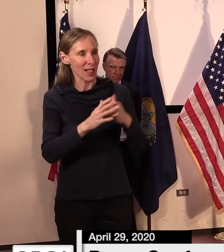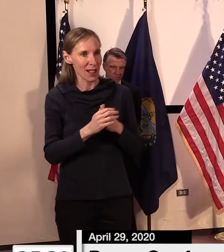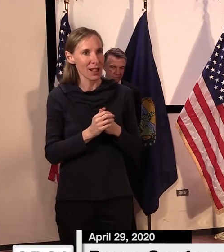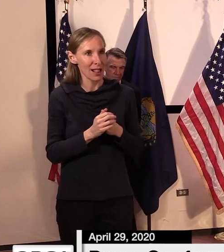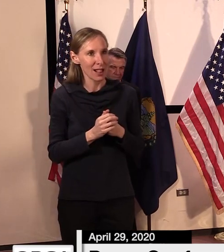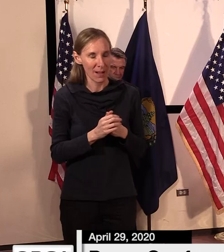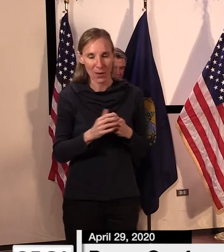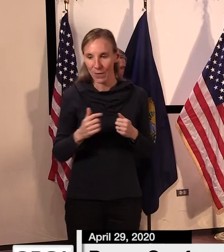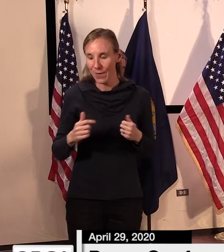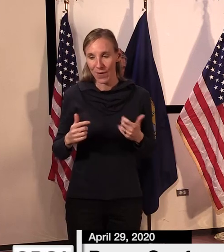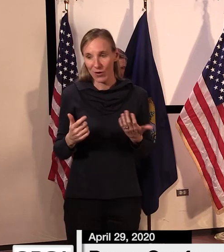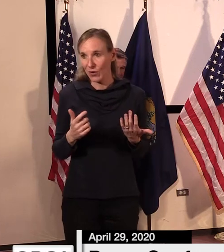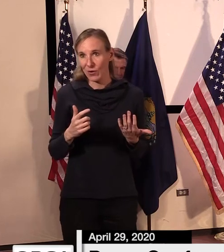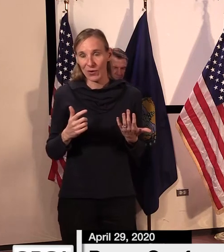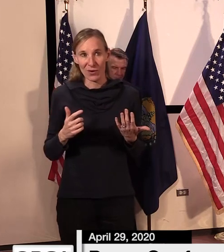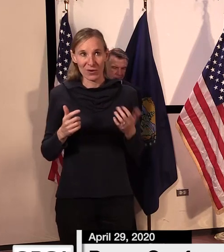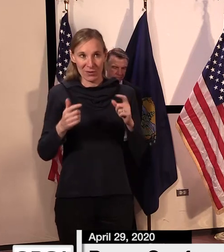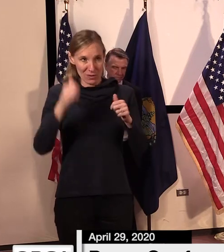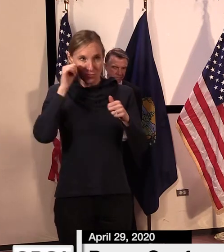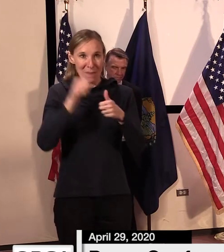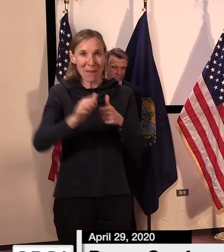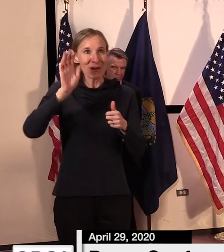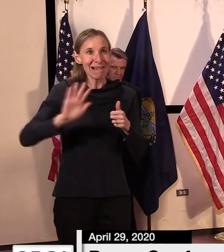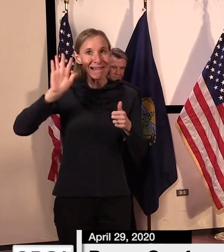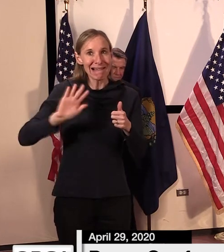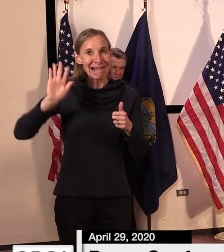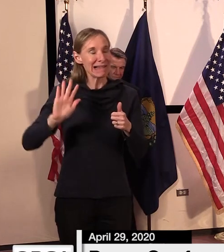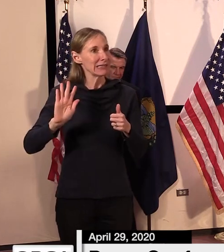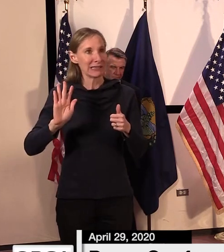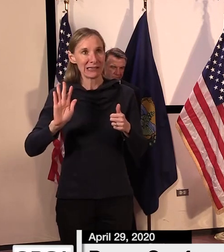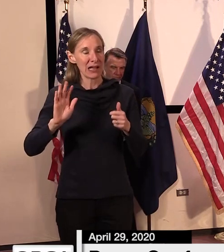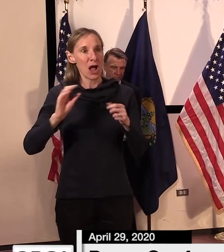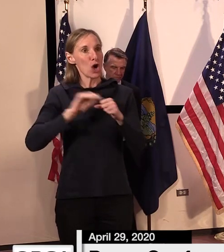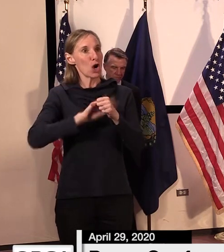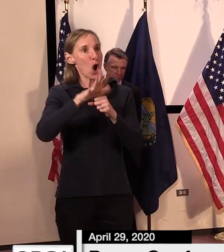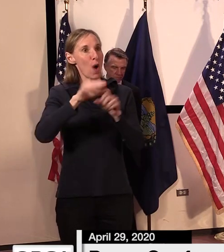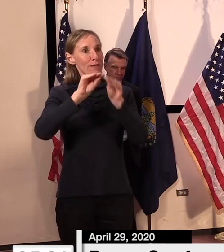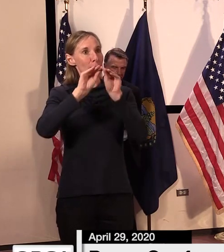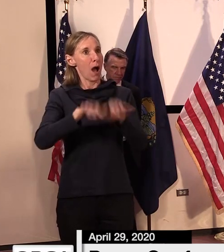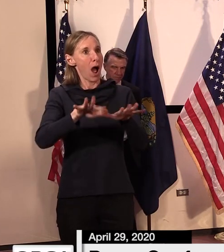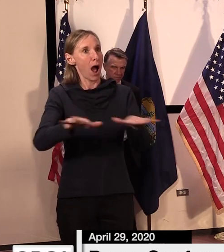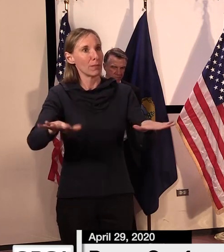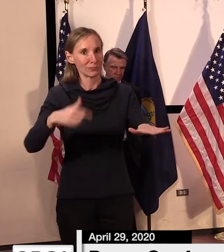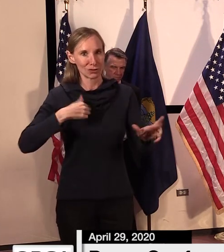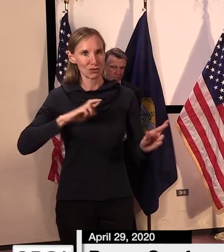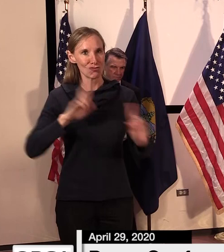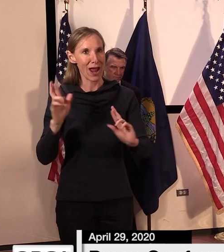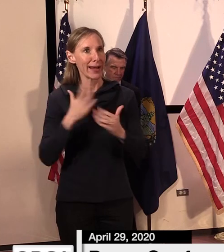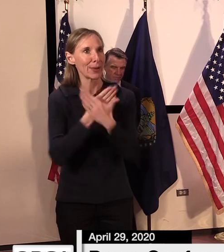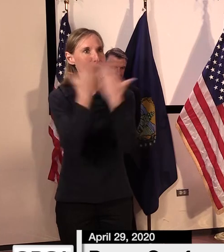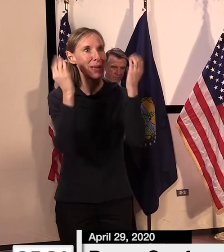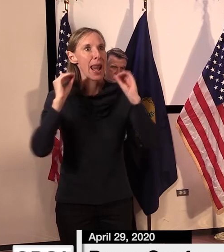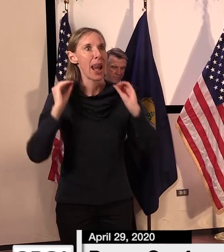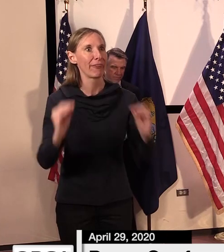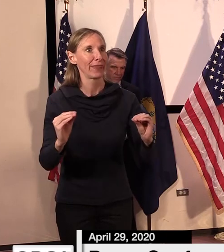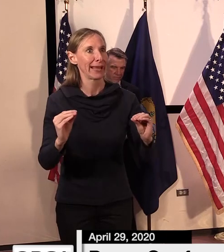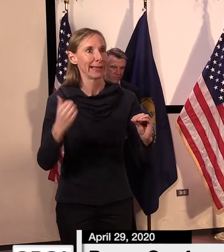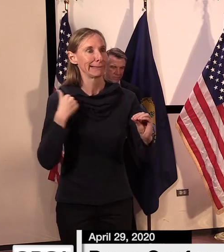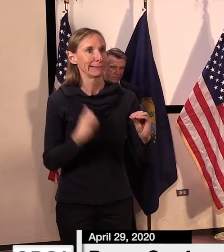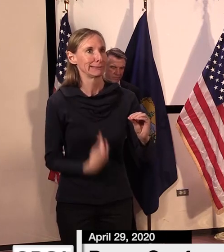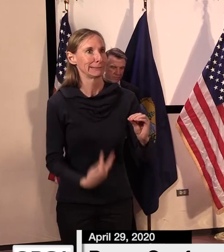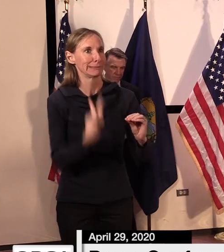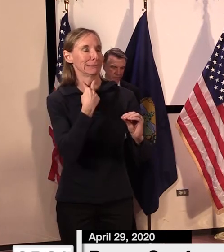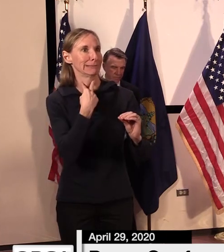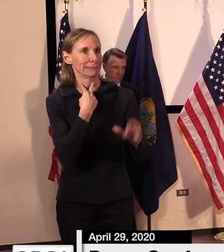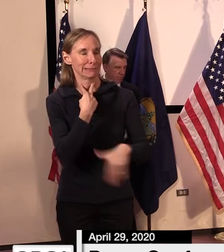nor the country was poised for action as we entered this COVID-19 epidemic or